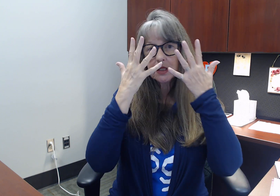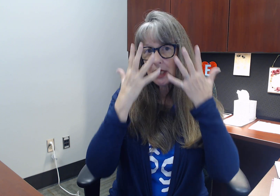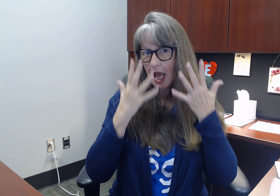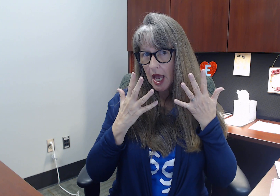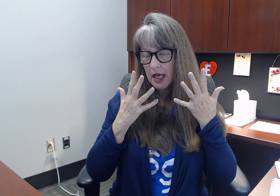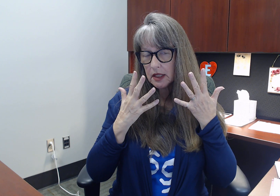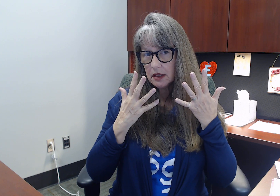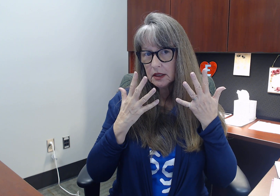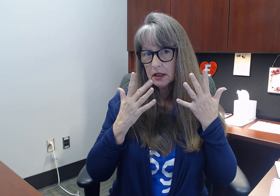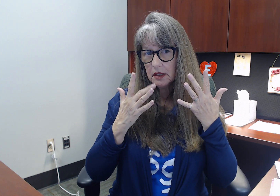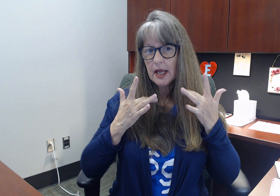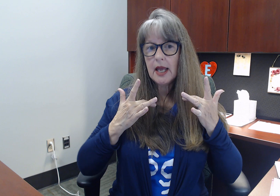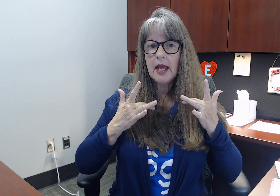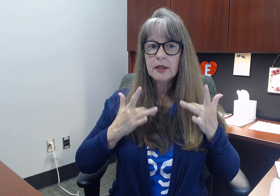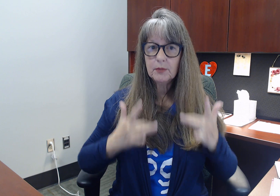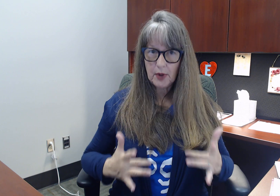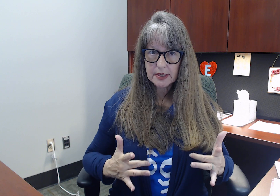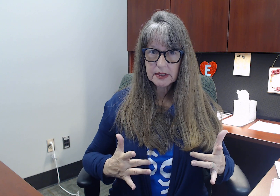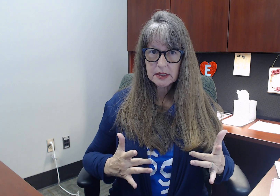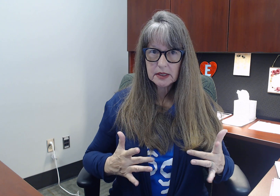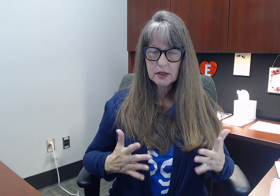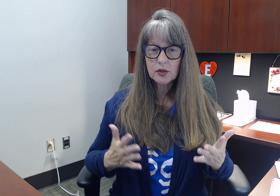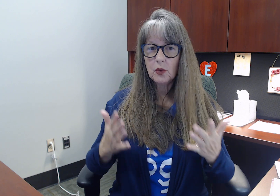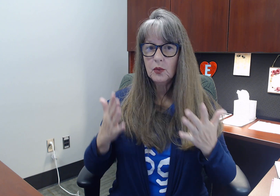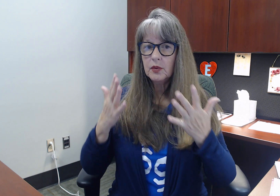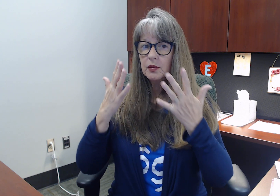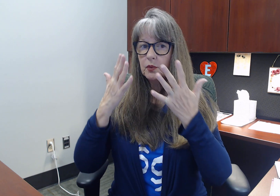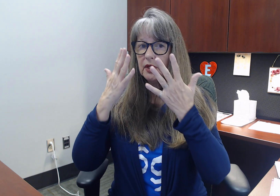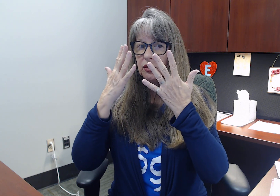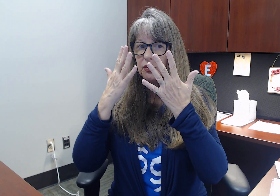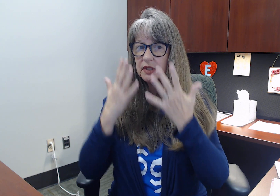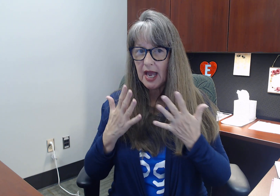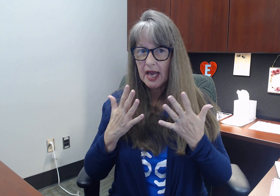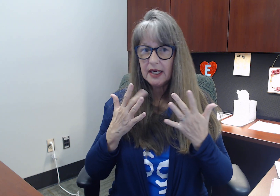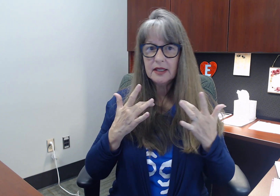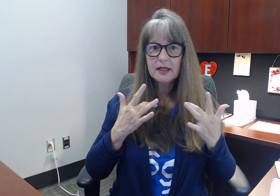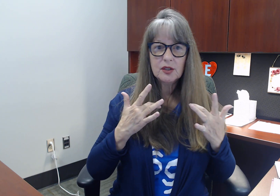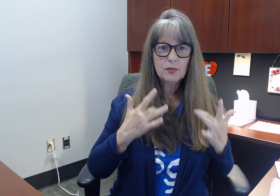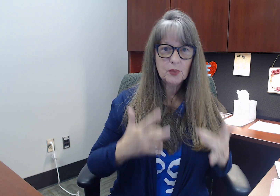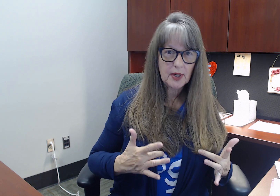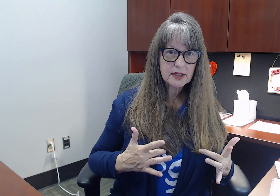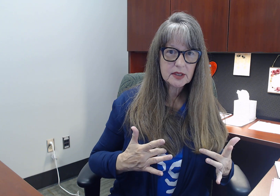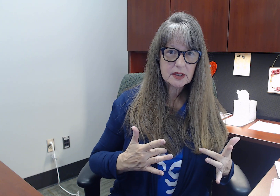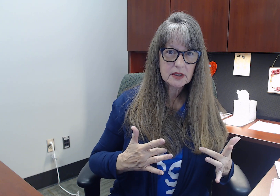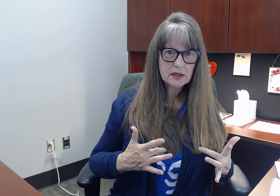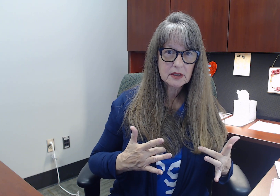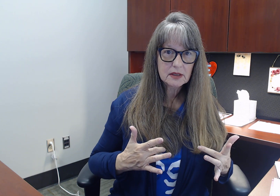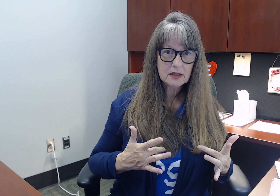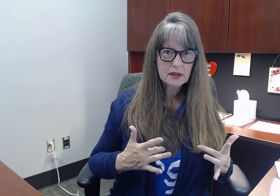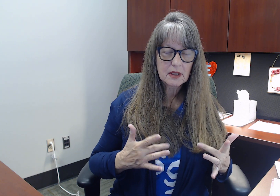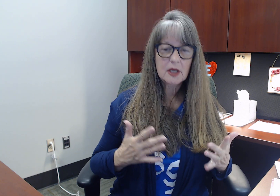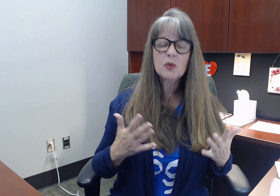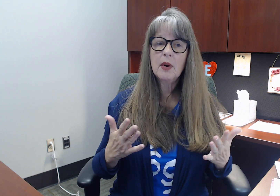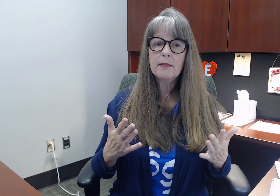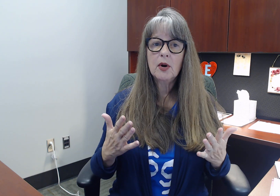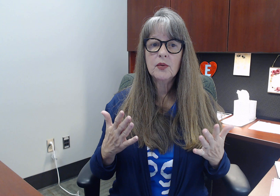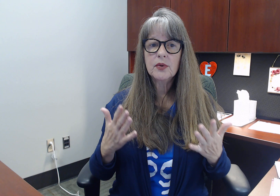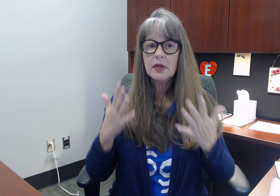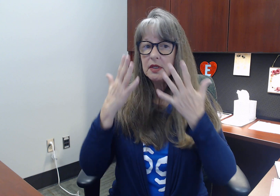sad and depressed. So we could do sad, depressed, because we want both.